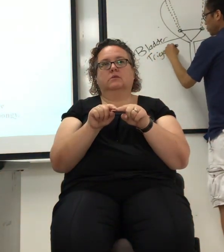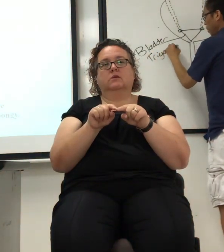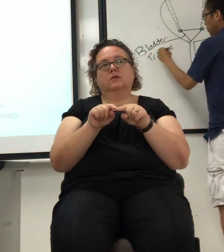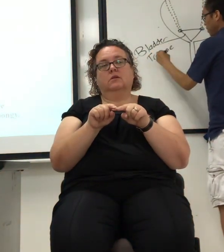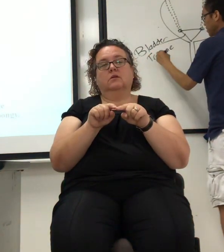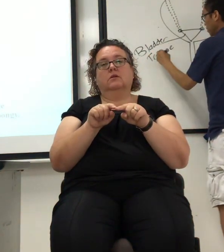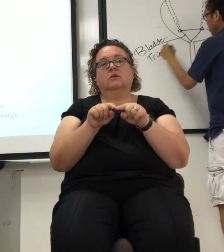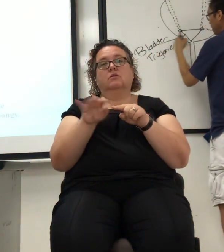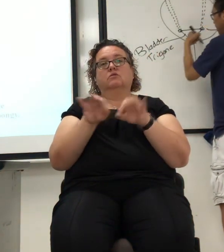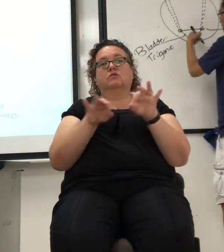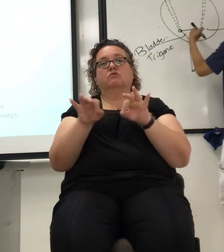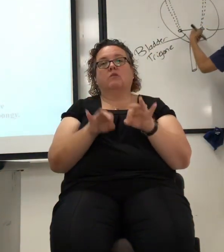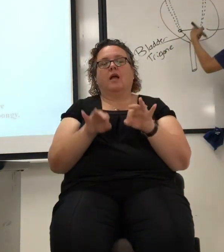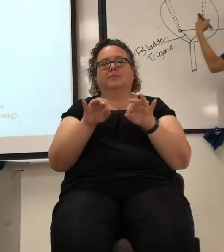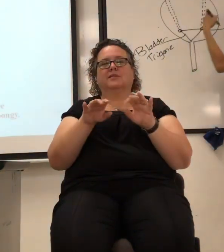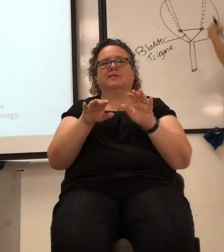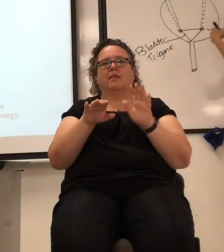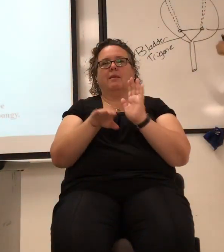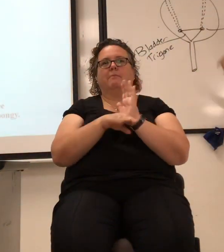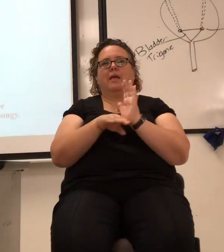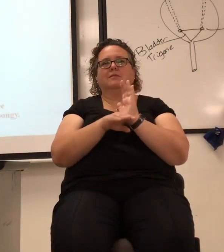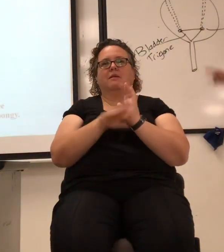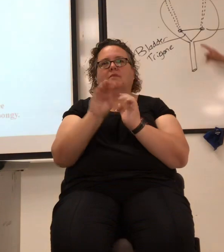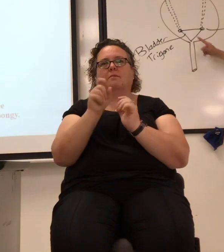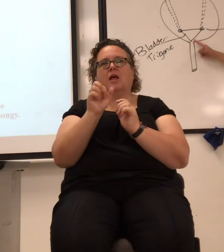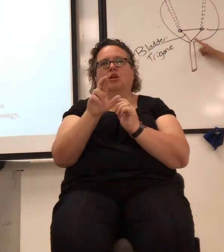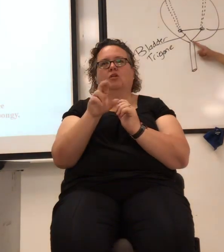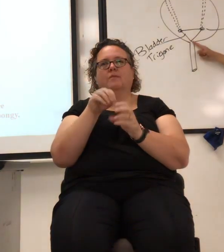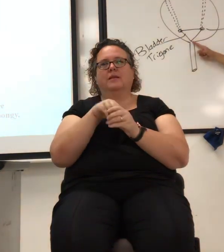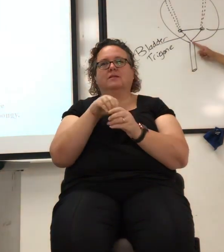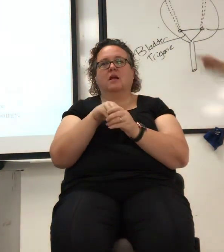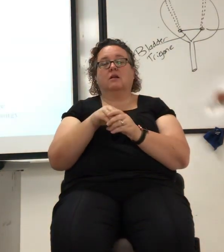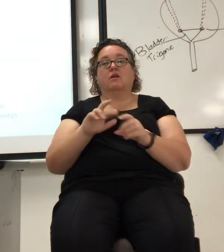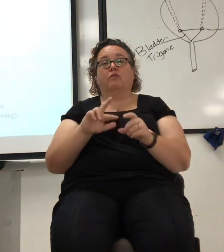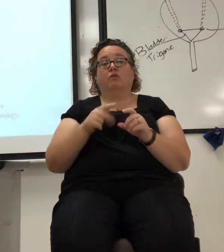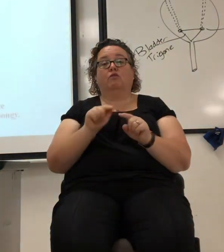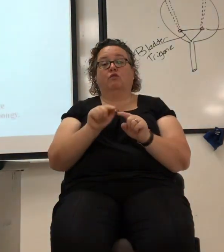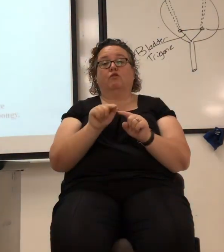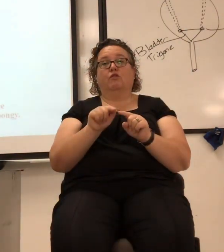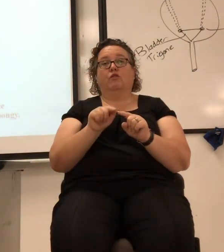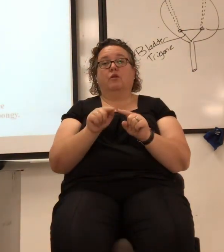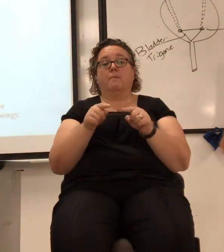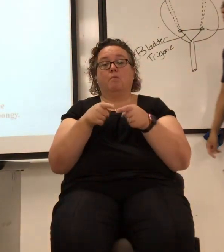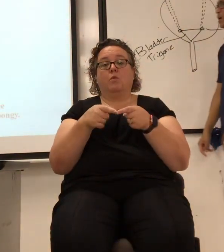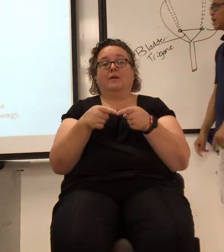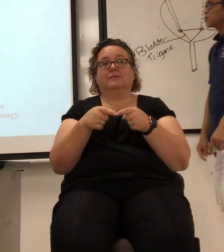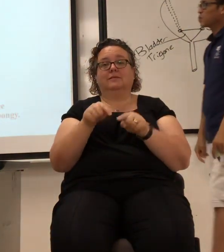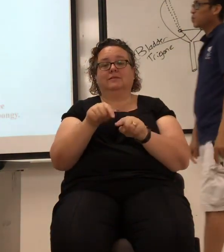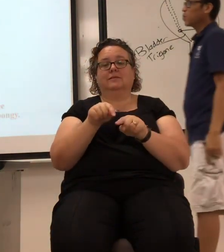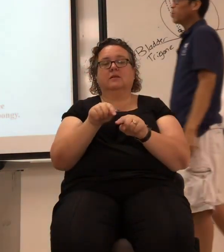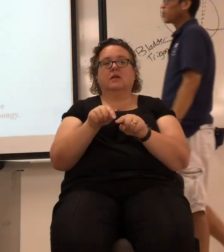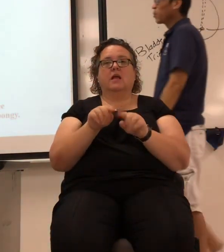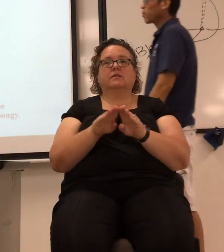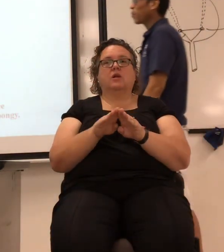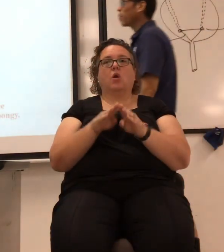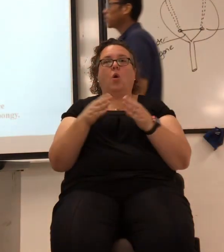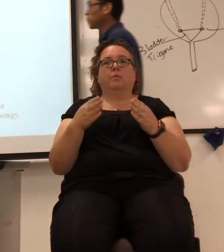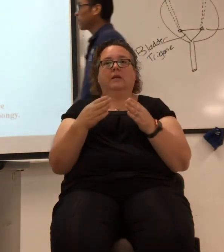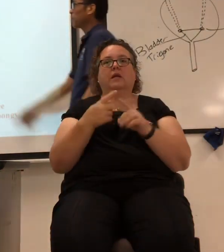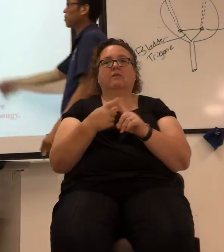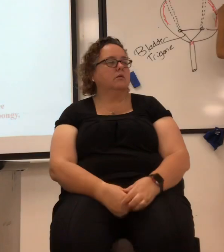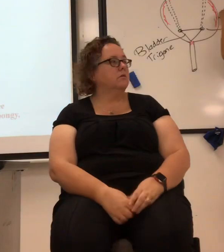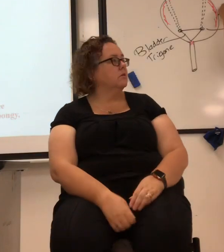which describes basically the base of the bladder from the inside. The third point is an opening from the internal